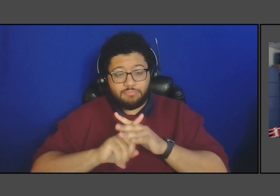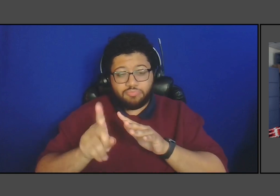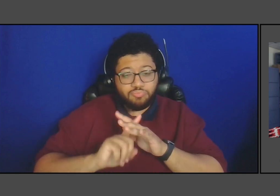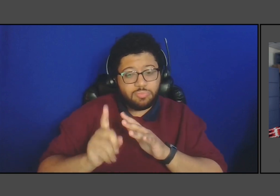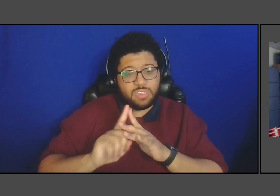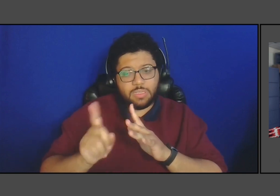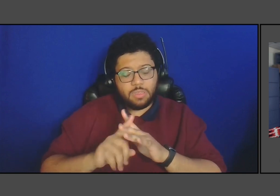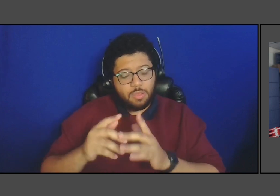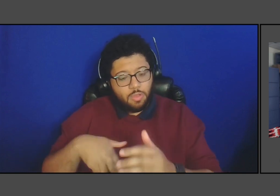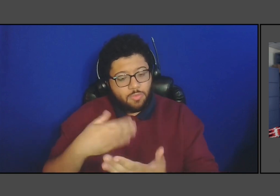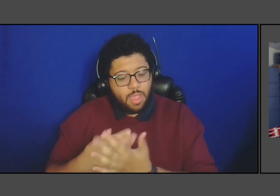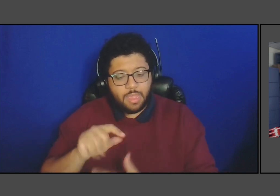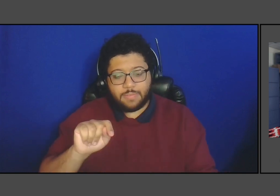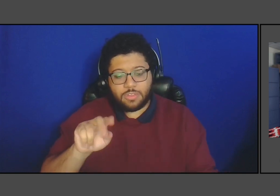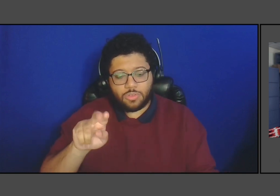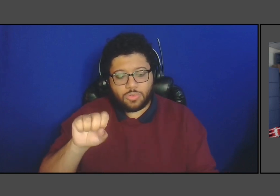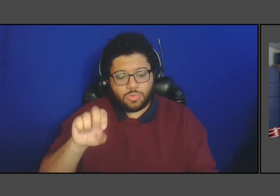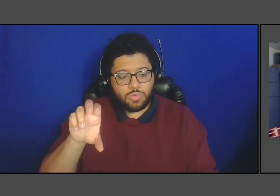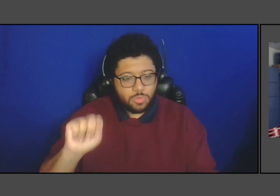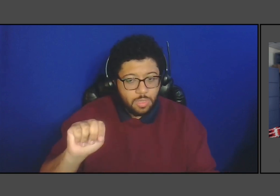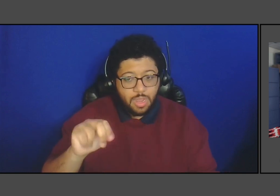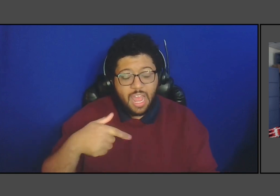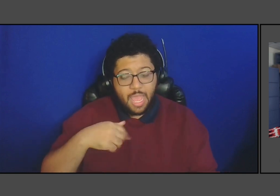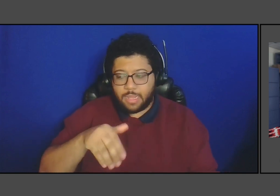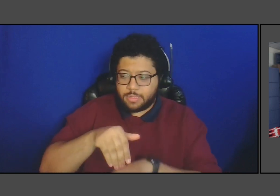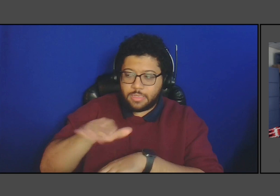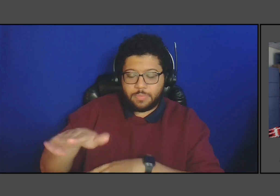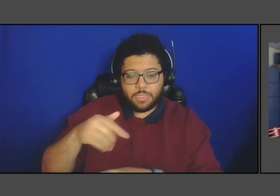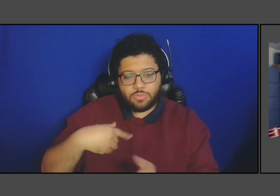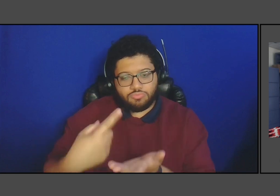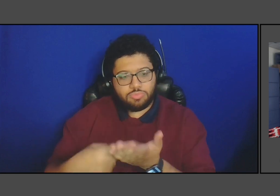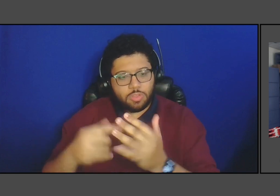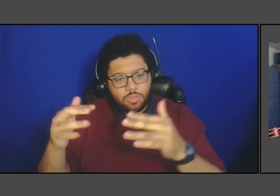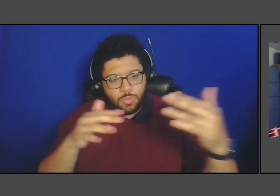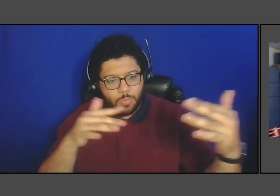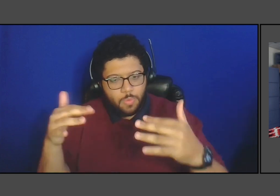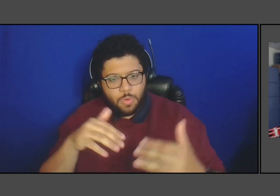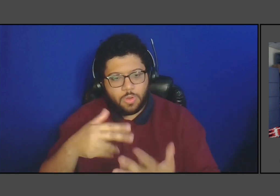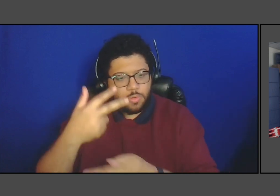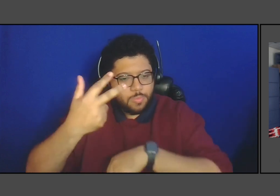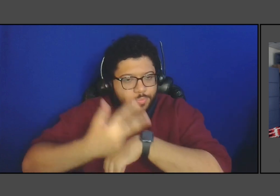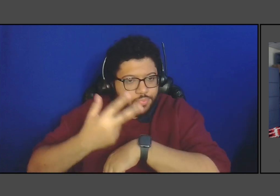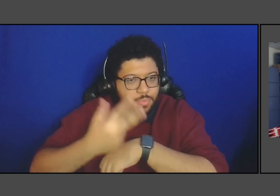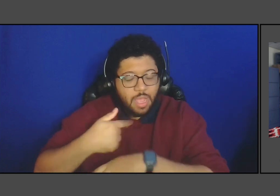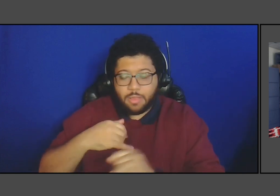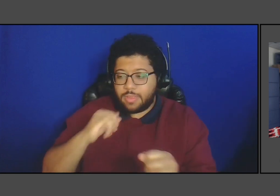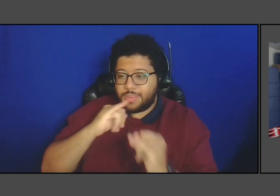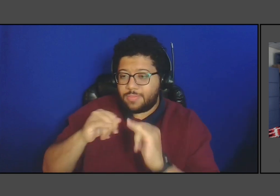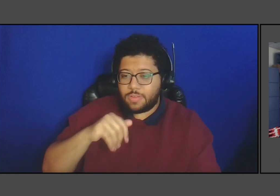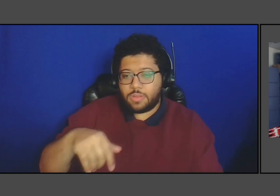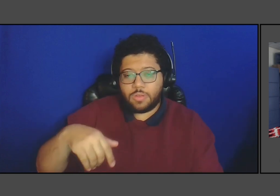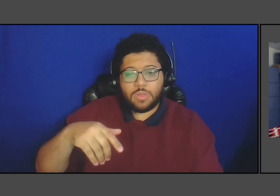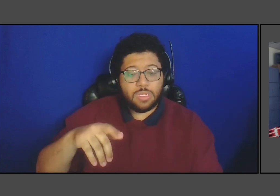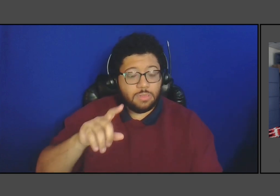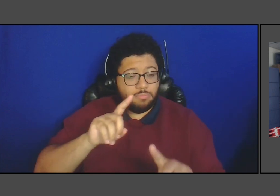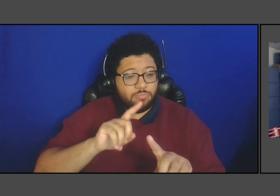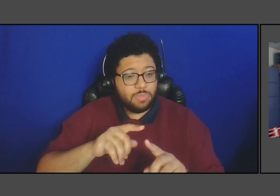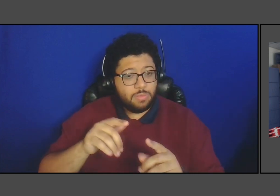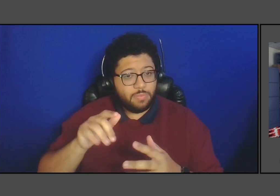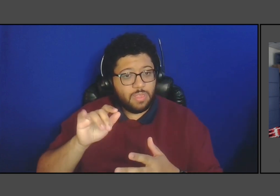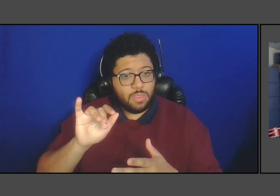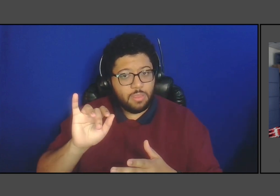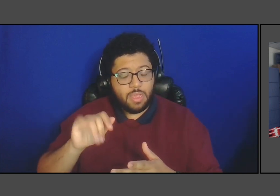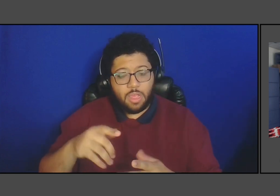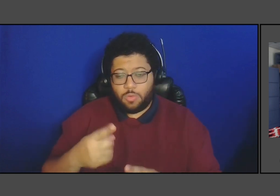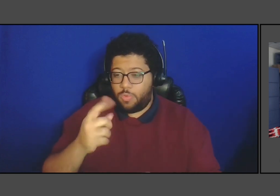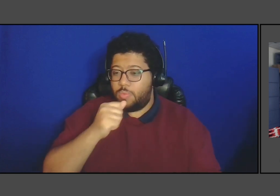cover the war in Guatemala, and was able to interview Rigoberta Menchú. I think I was one of the first U.S. journalists that was able to tell her story.